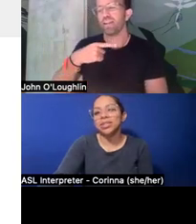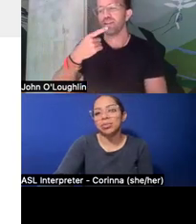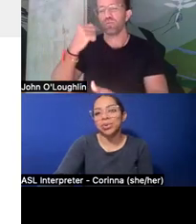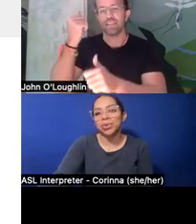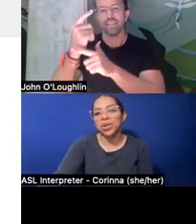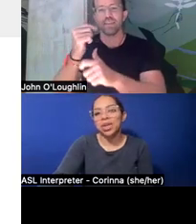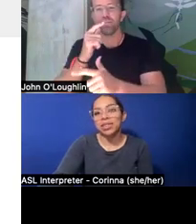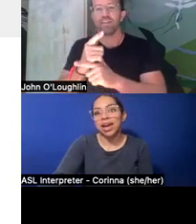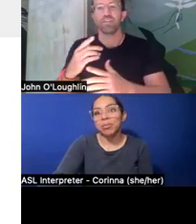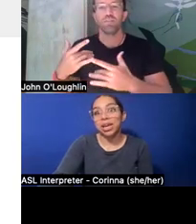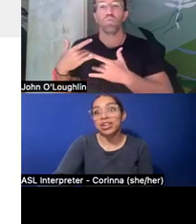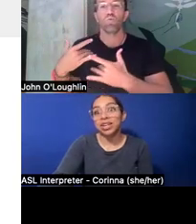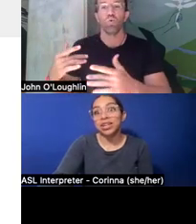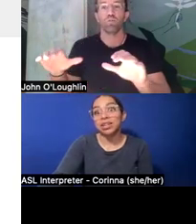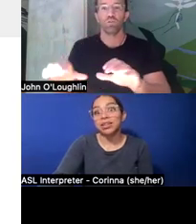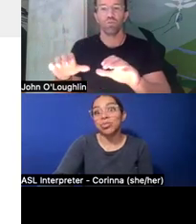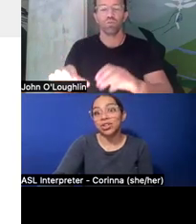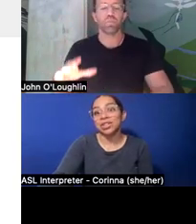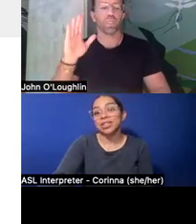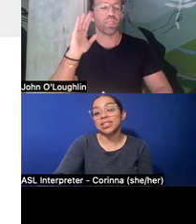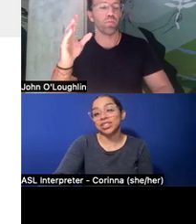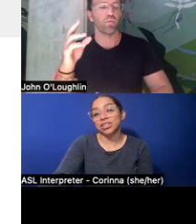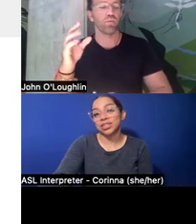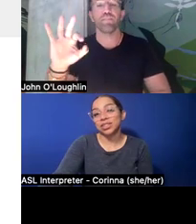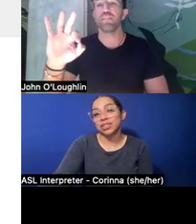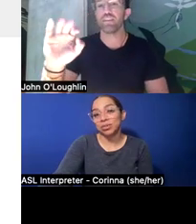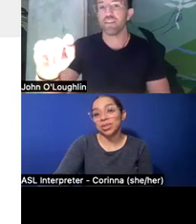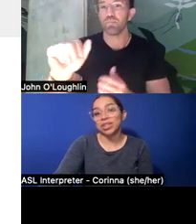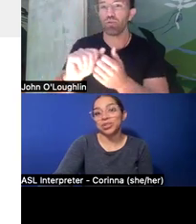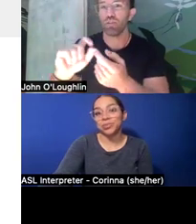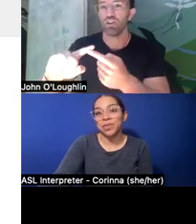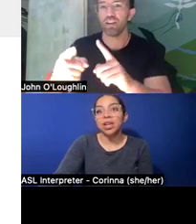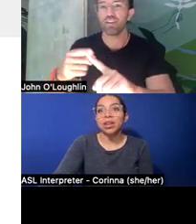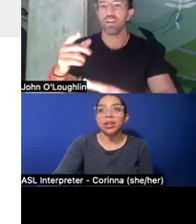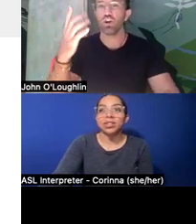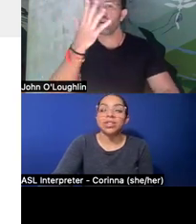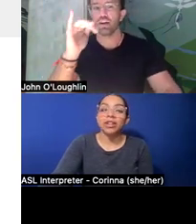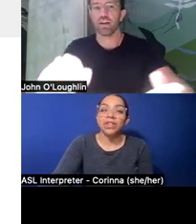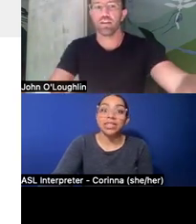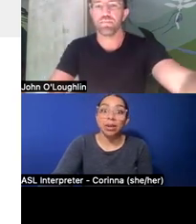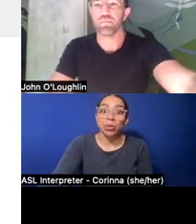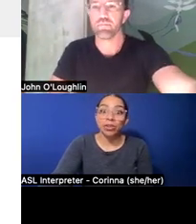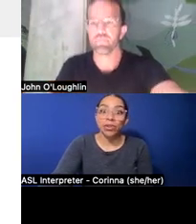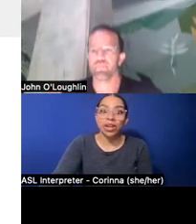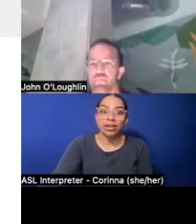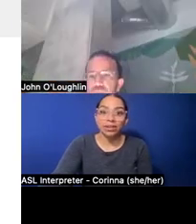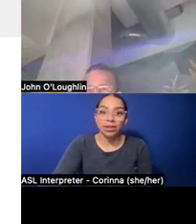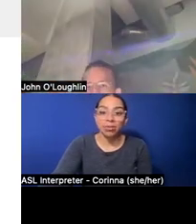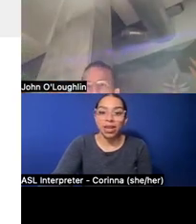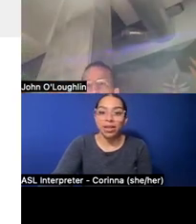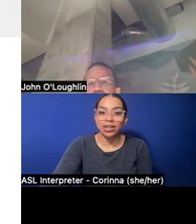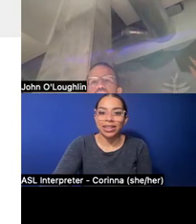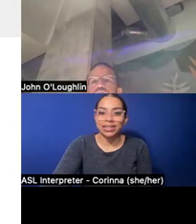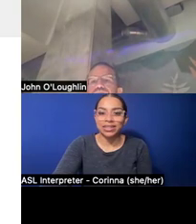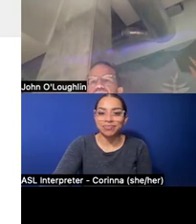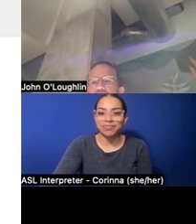one example that my hearing brother and sister typically do. So, say you're FaceTiming with a friend, and it